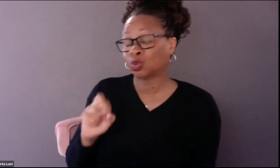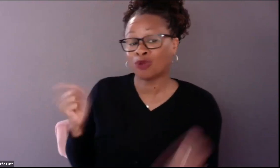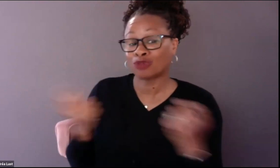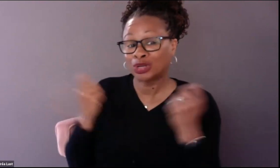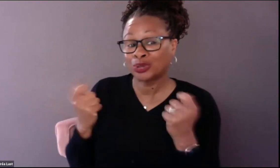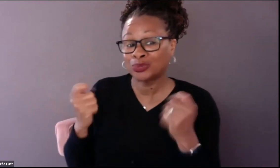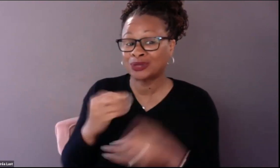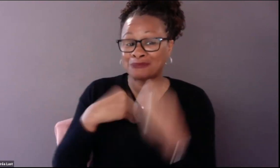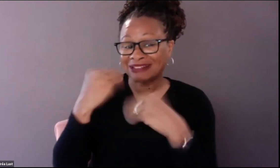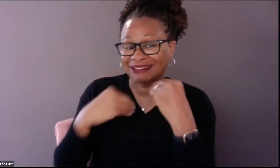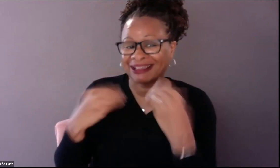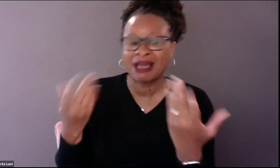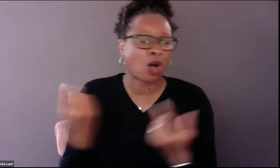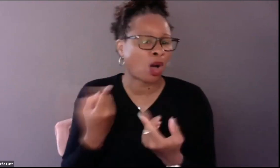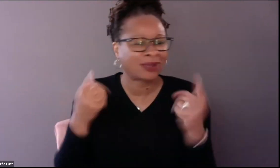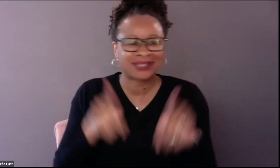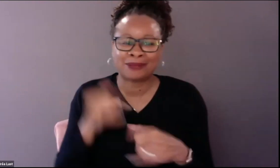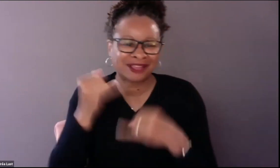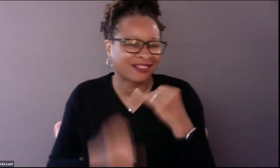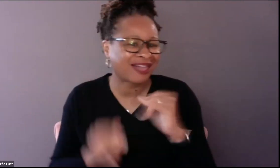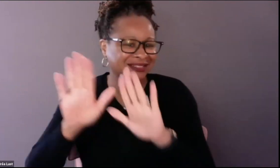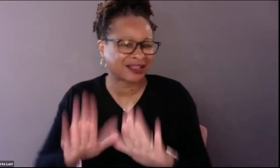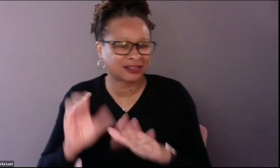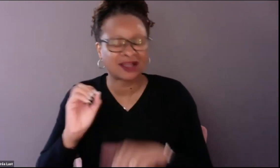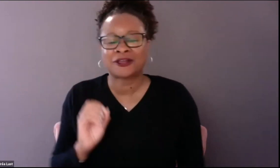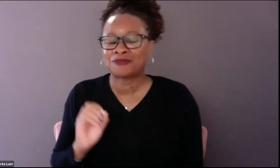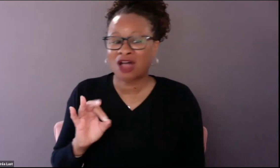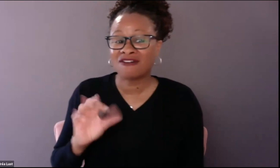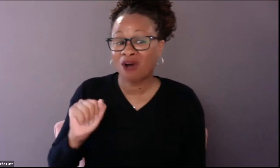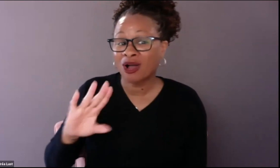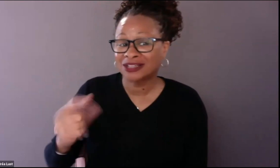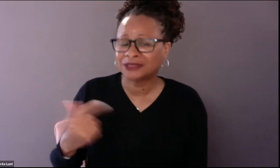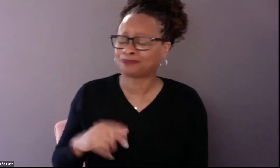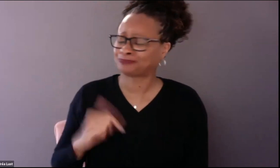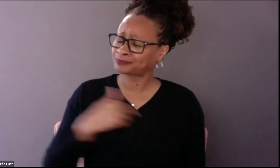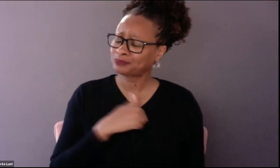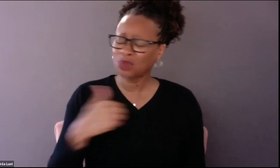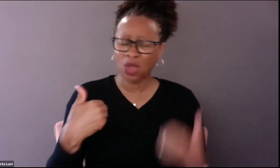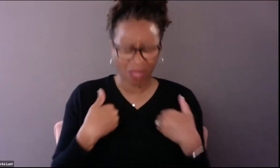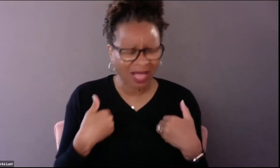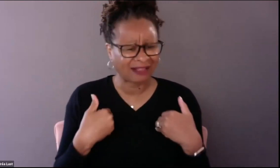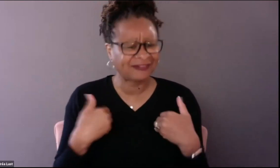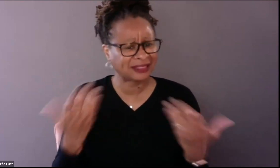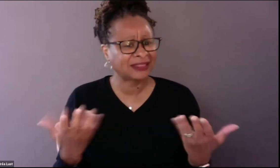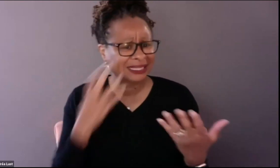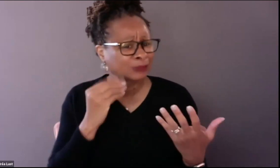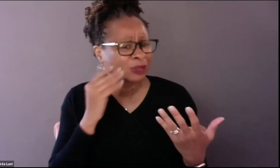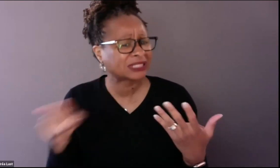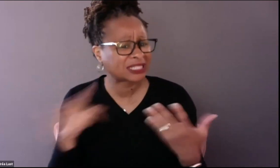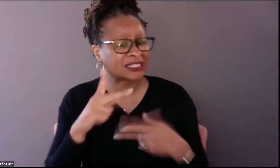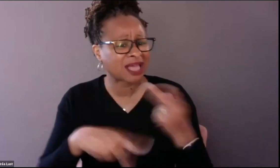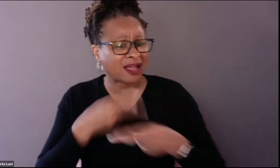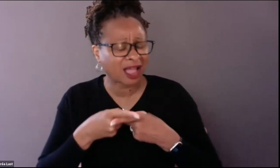happens on the, last Sunday of August. We all have these rituals, and you all